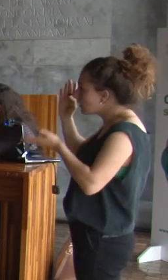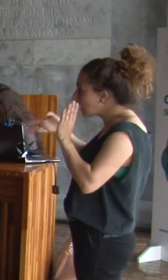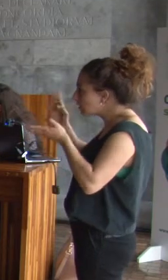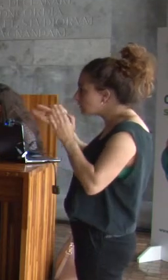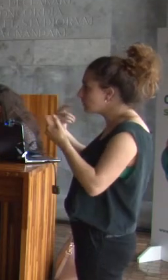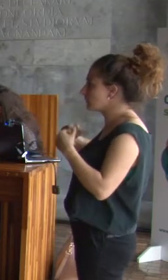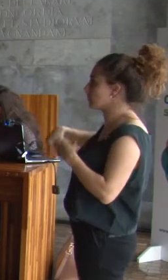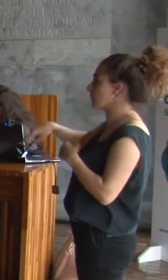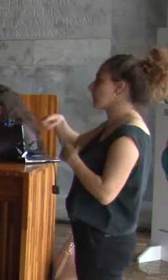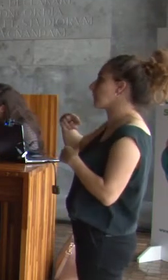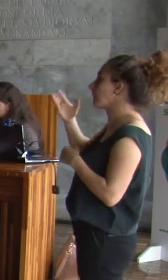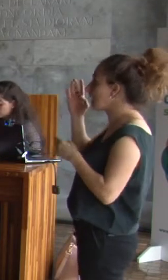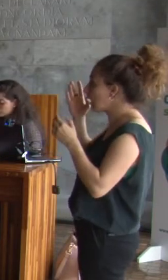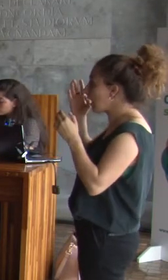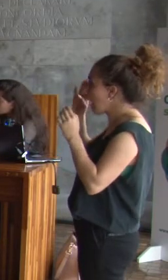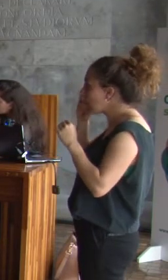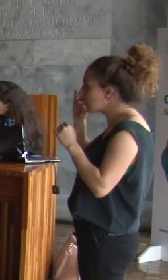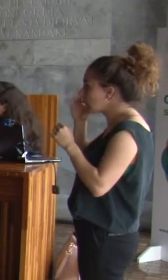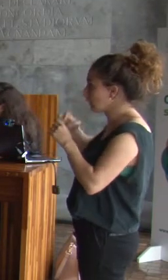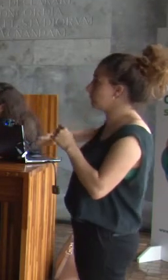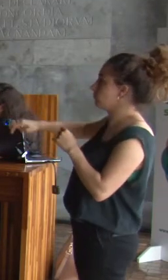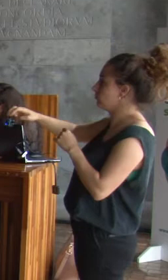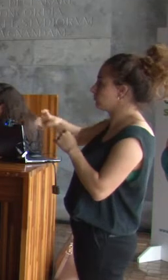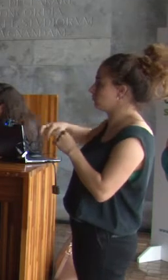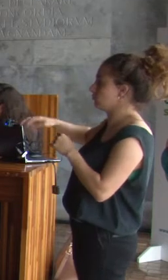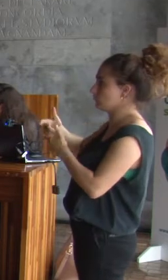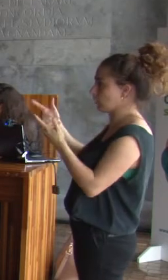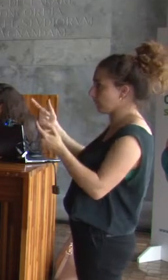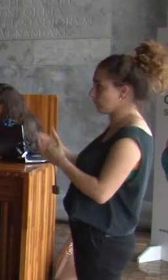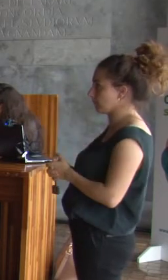us, so I'm very careful not to move around too much.